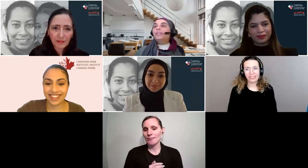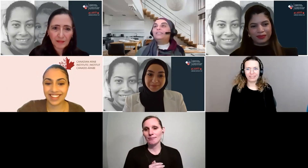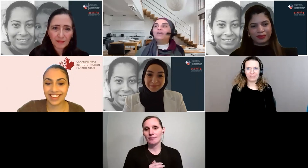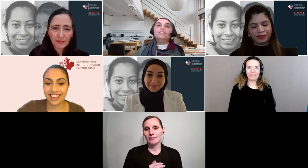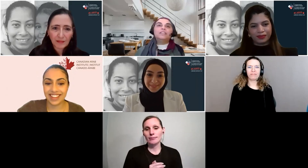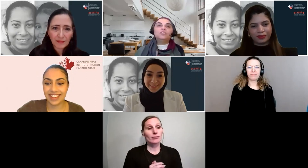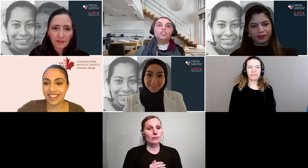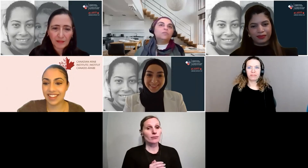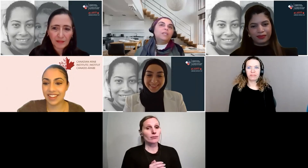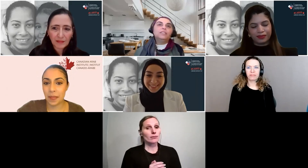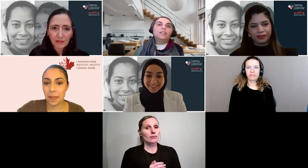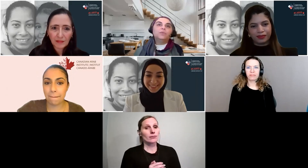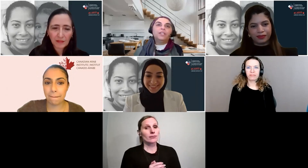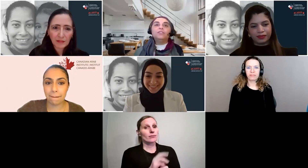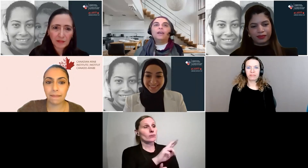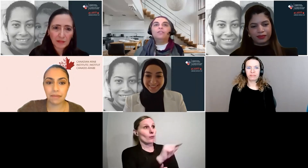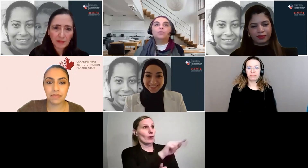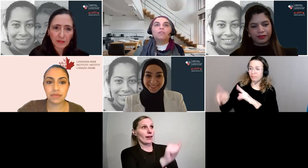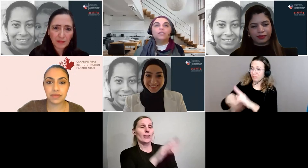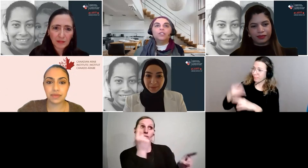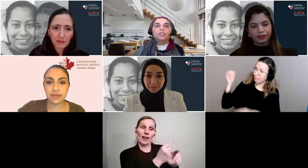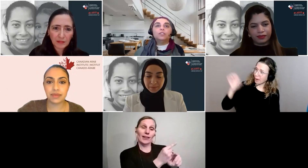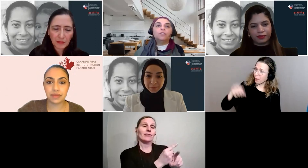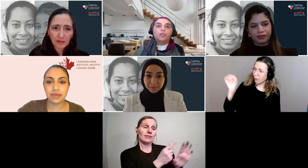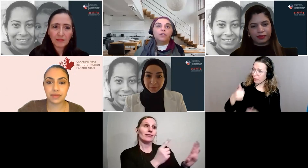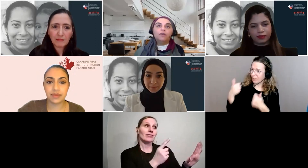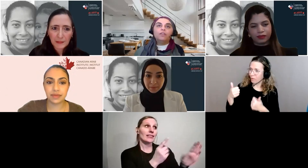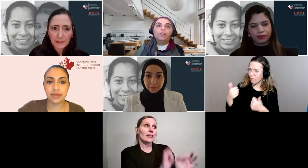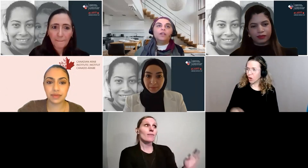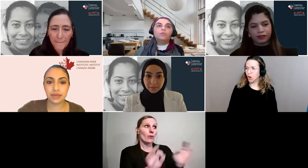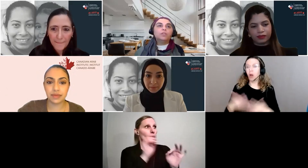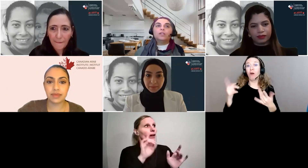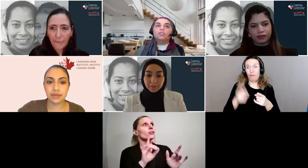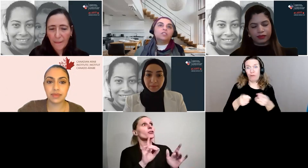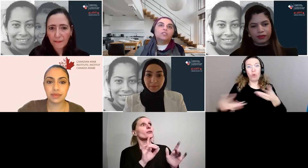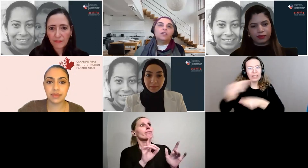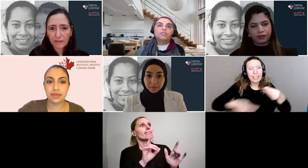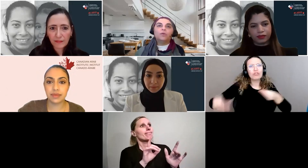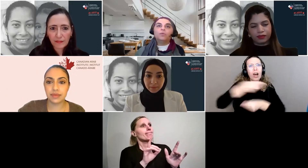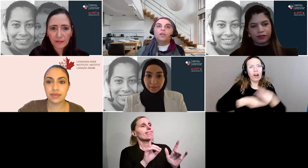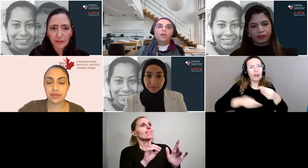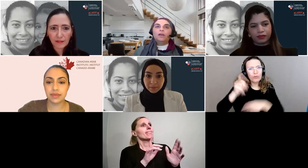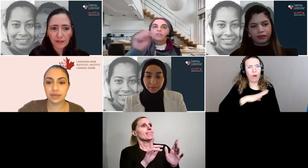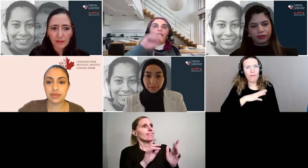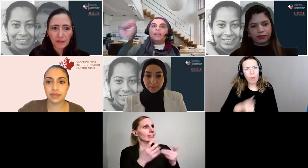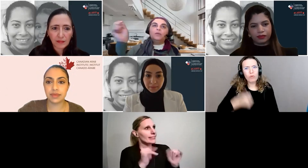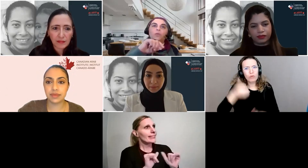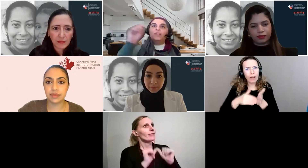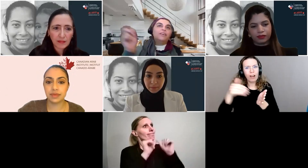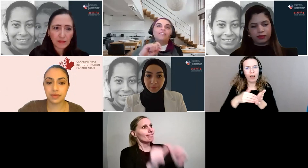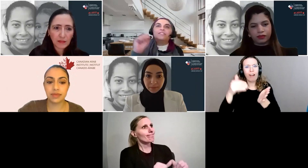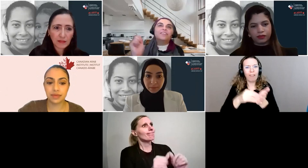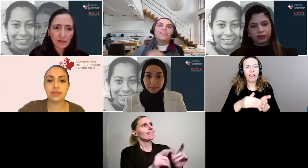No, it does. And it just means that we need to have those conversations further and further. And we're going to just start, you know, taking